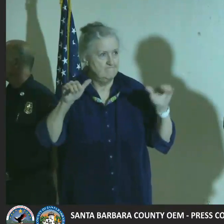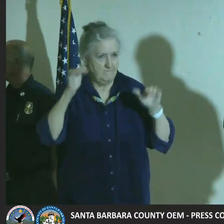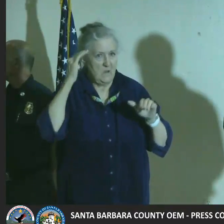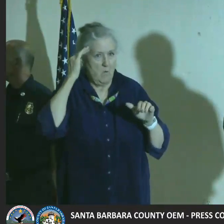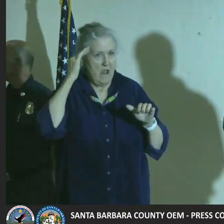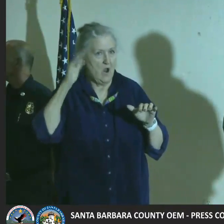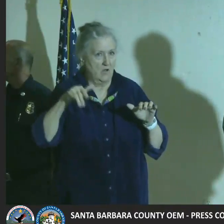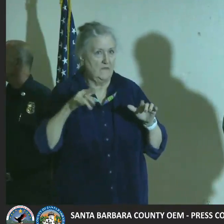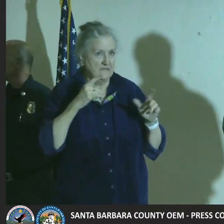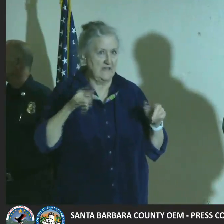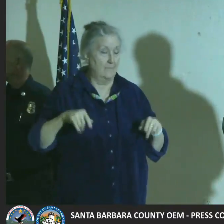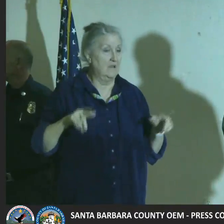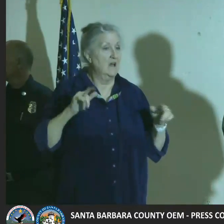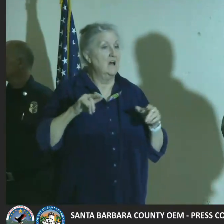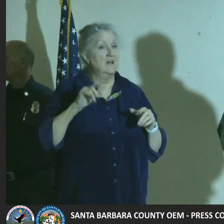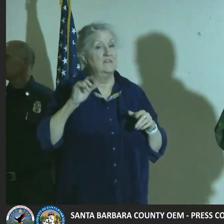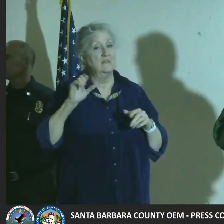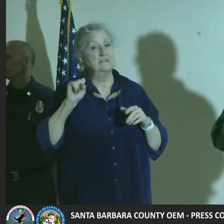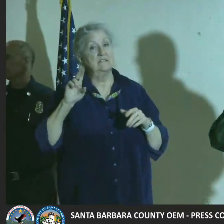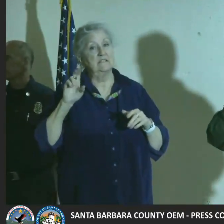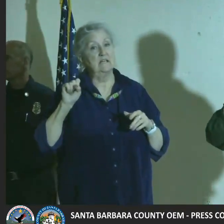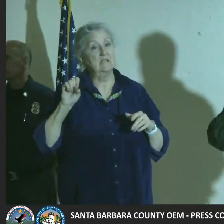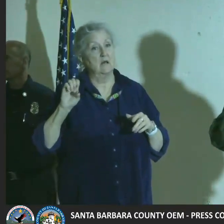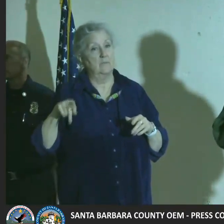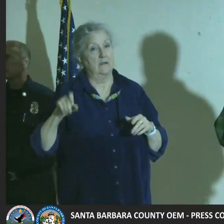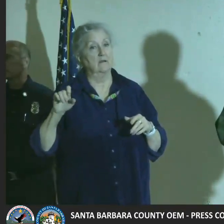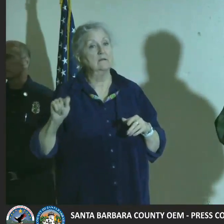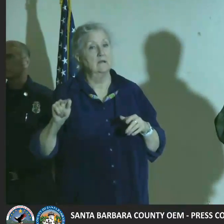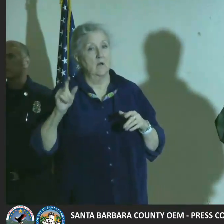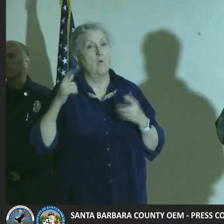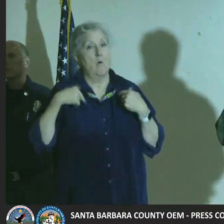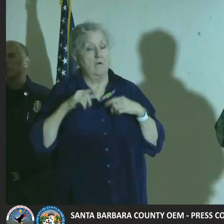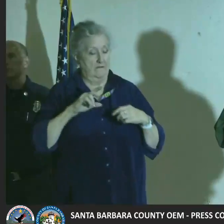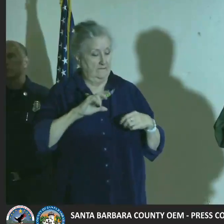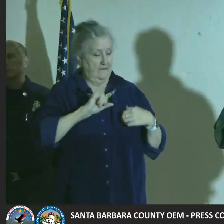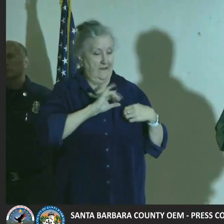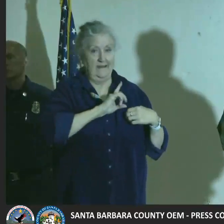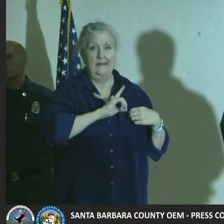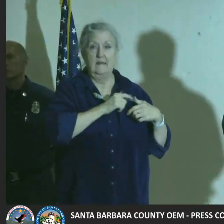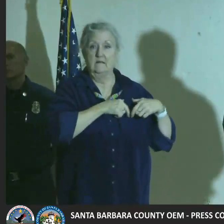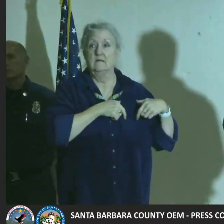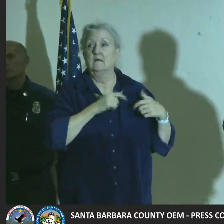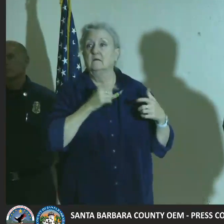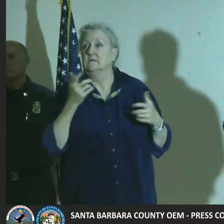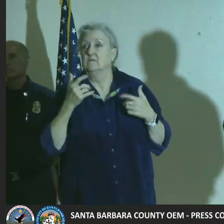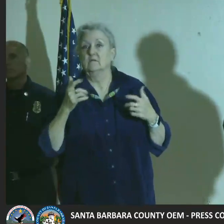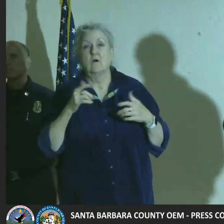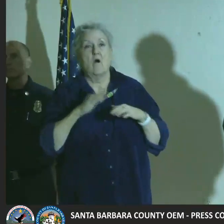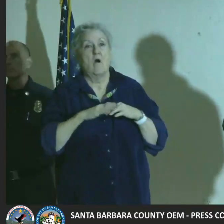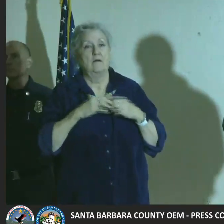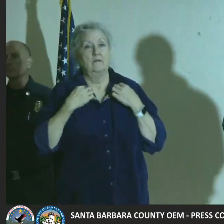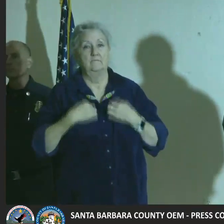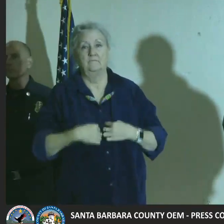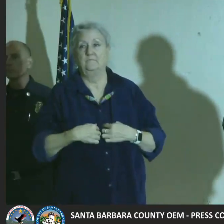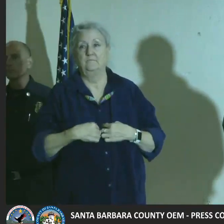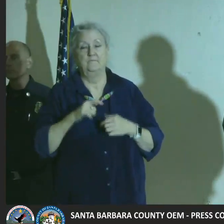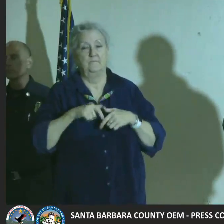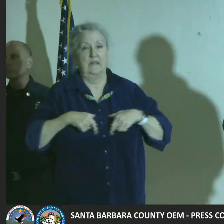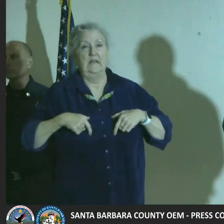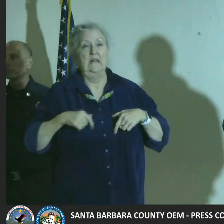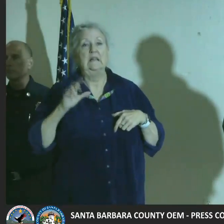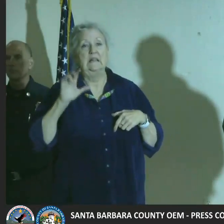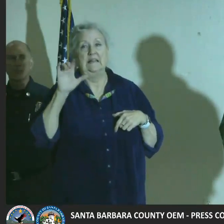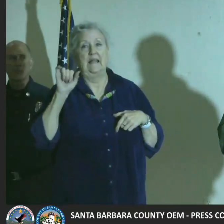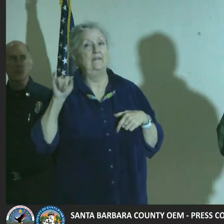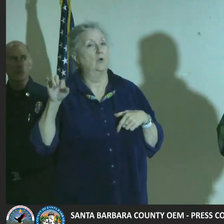that this was the case. The suspect in this case, he wore an ID, presumably a fake ID, on a lanyard, and